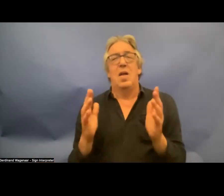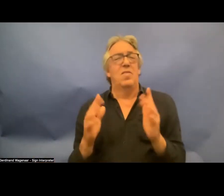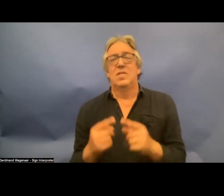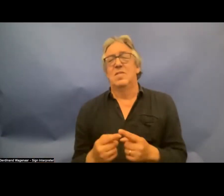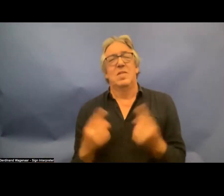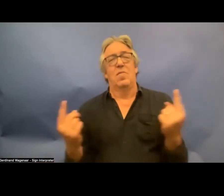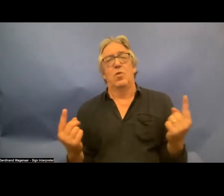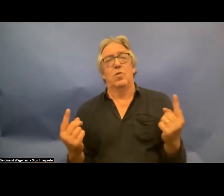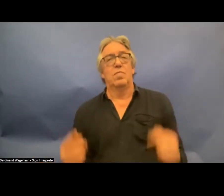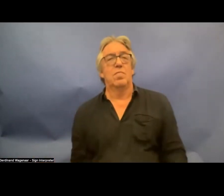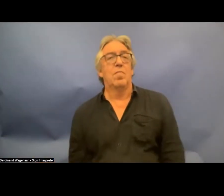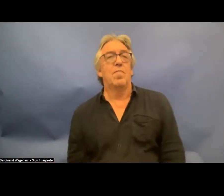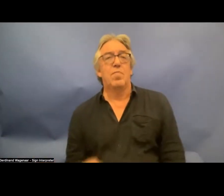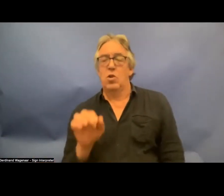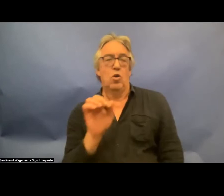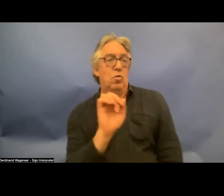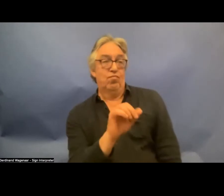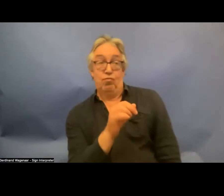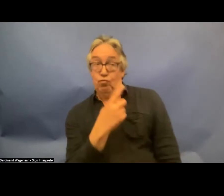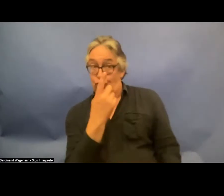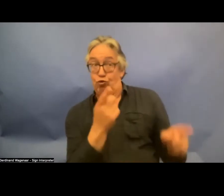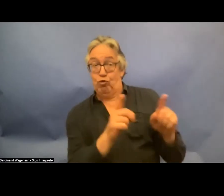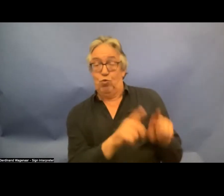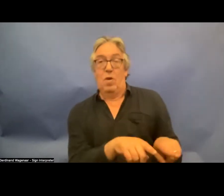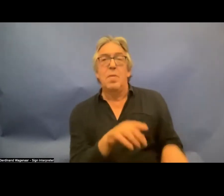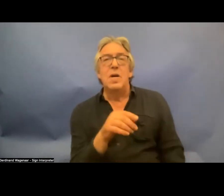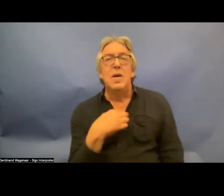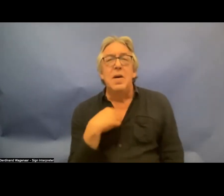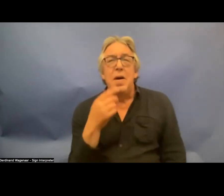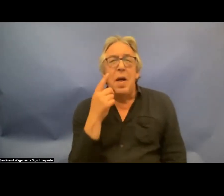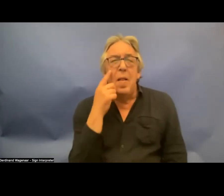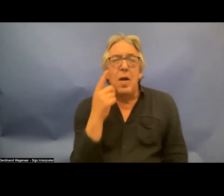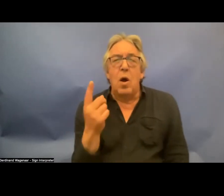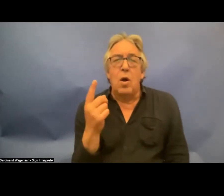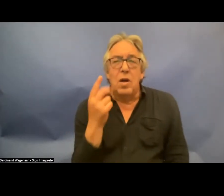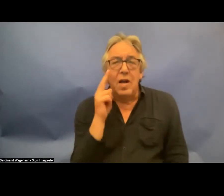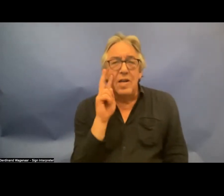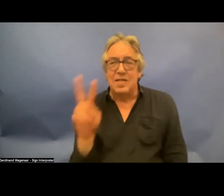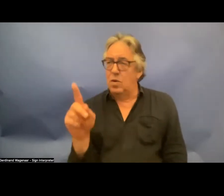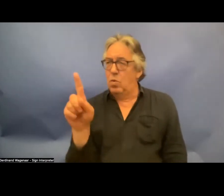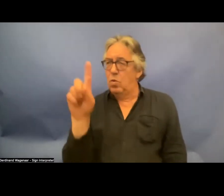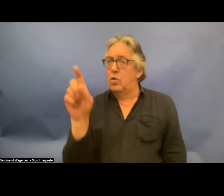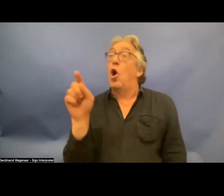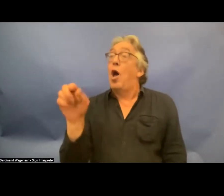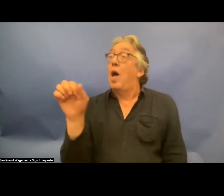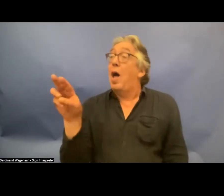We have one question. Adrian has his hand up as a comment, I think, and then I have another question for Amalia. Please,